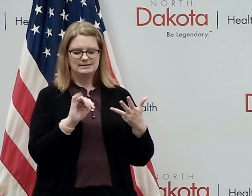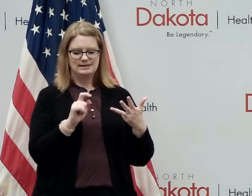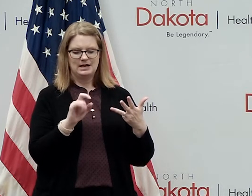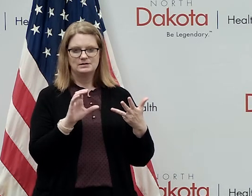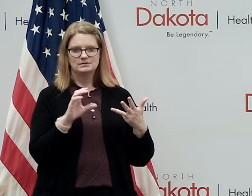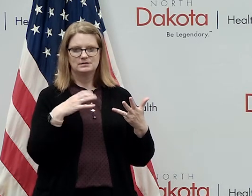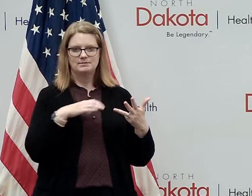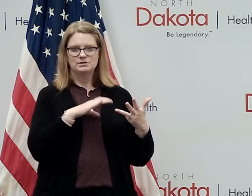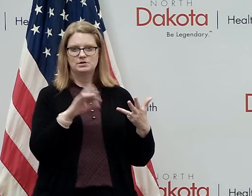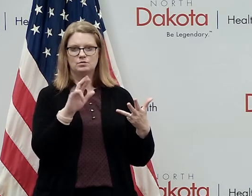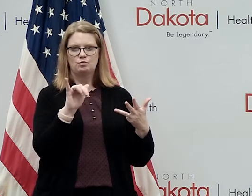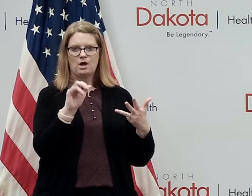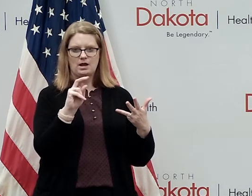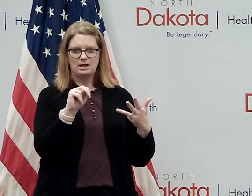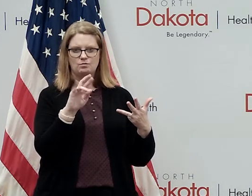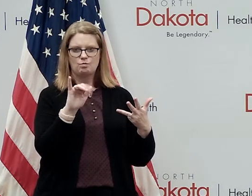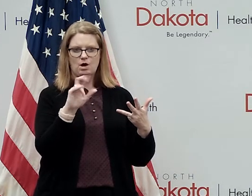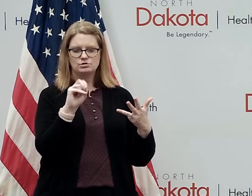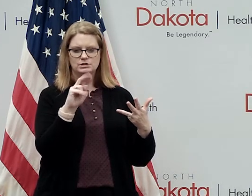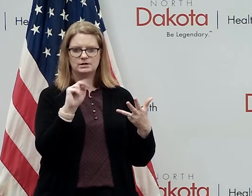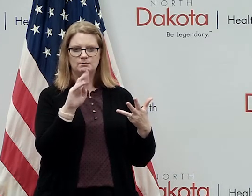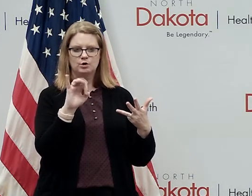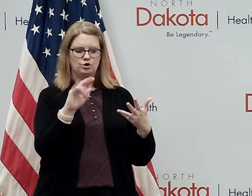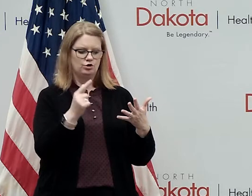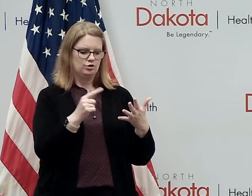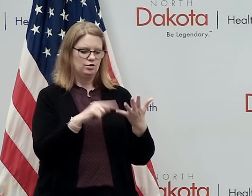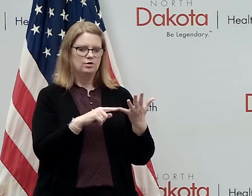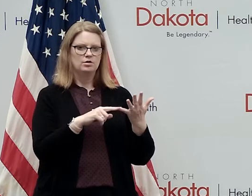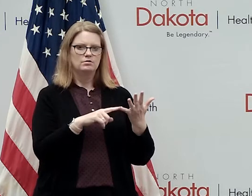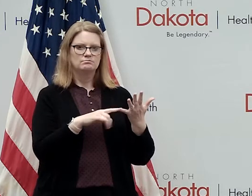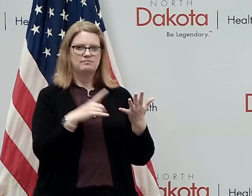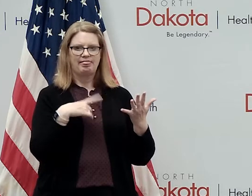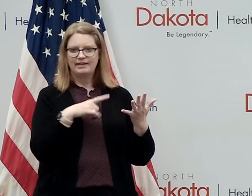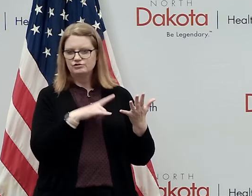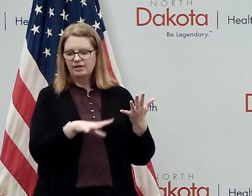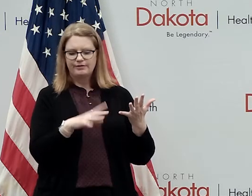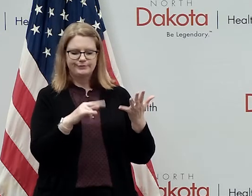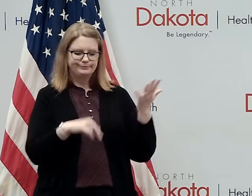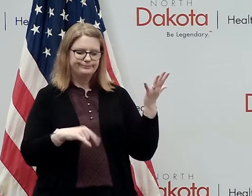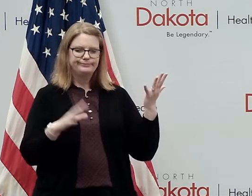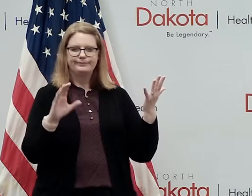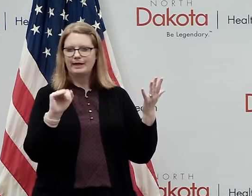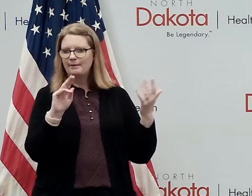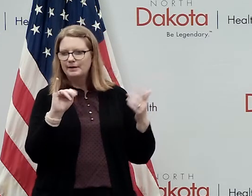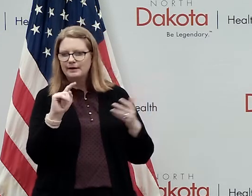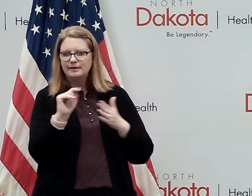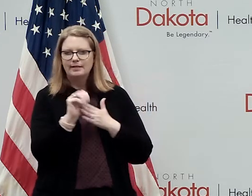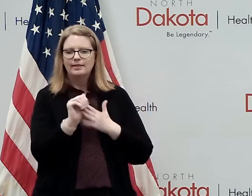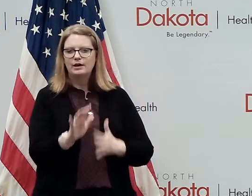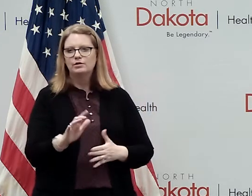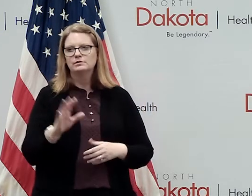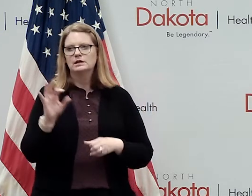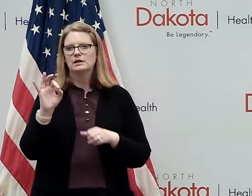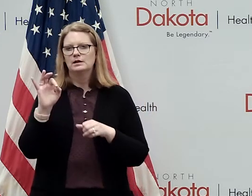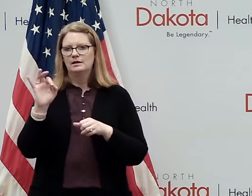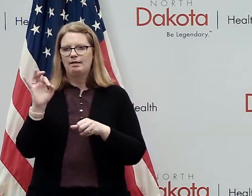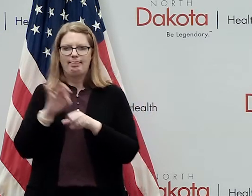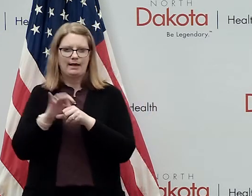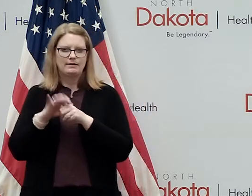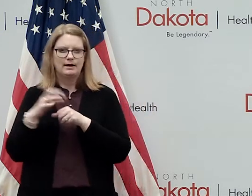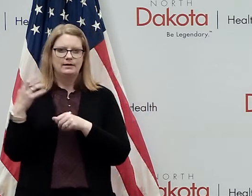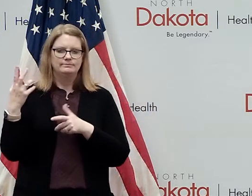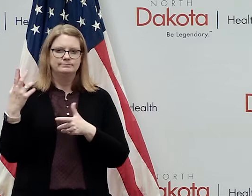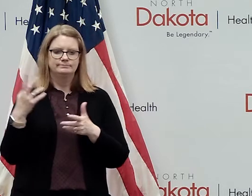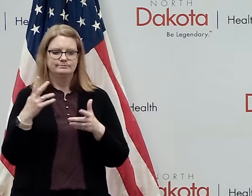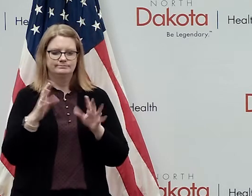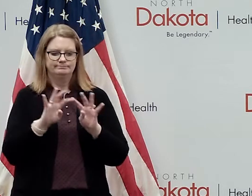Ryan Rauschenberger. So we had cabinet leaders, we had legislators, we had elected officials. We didn't